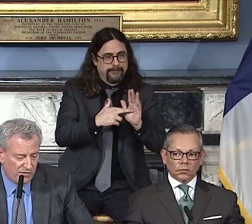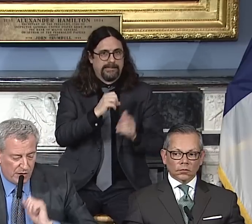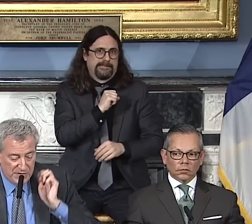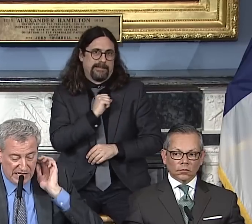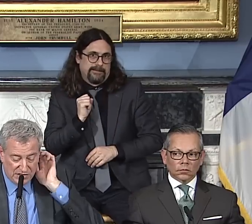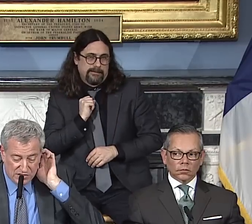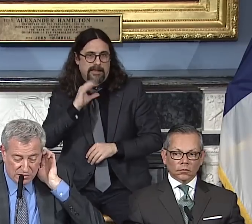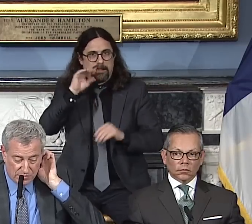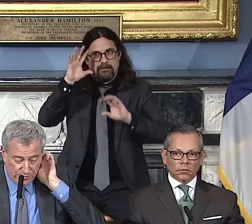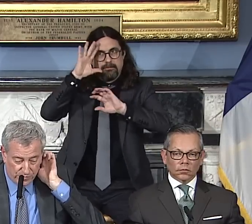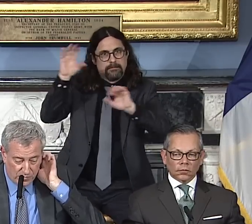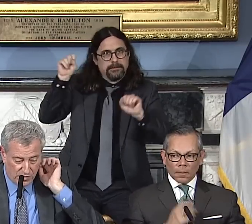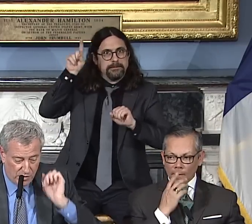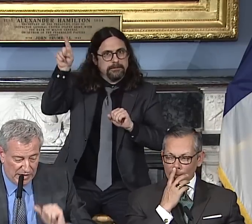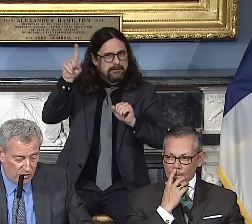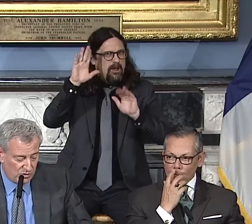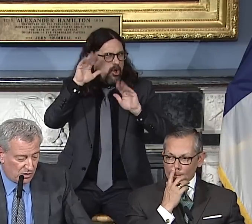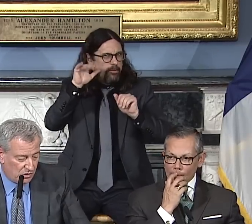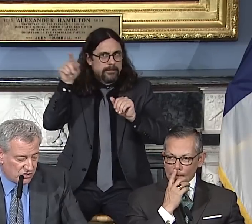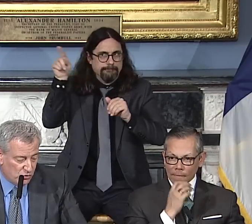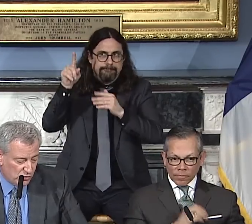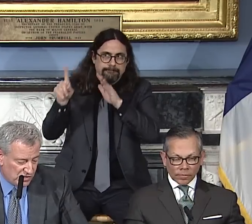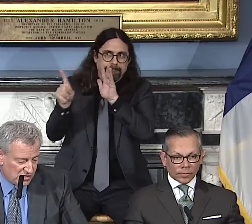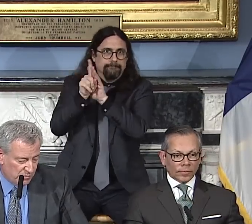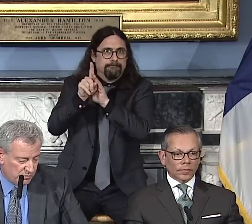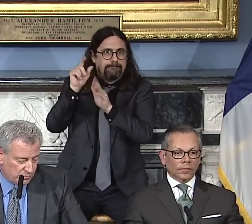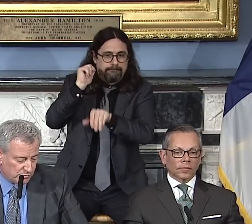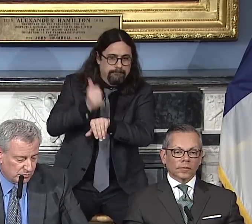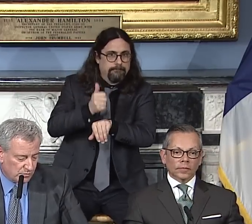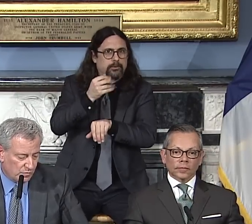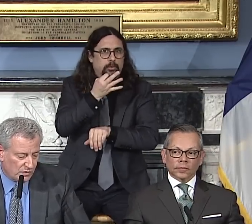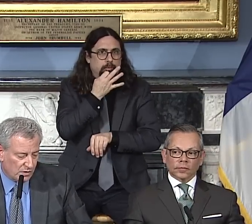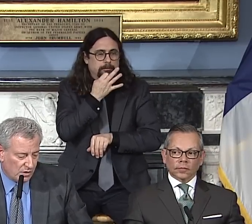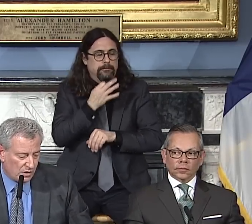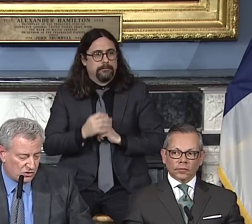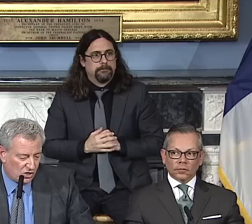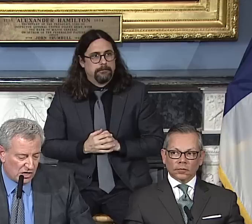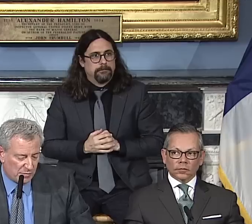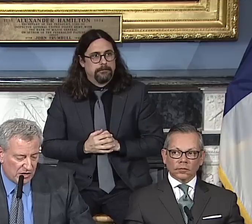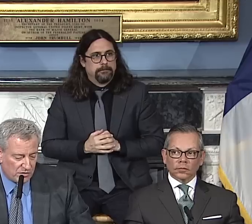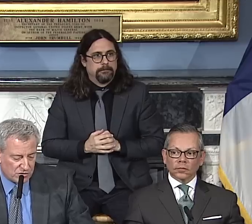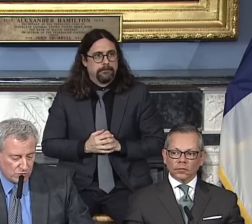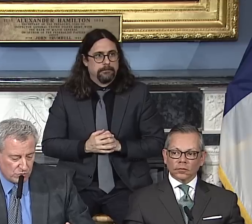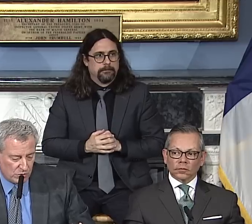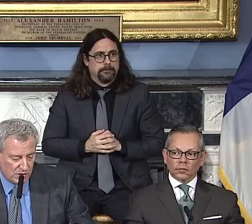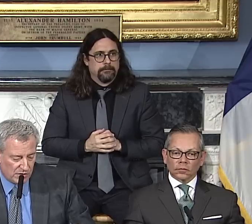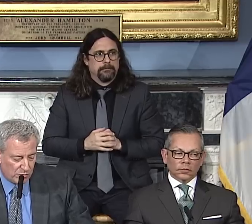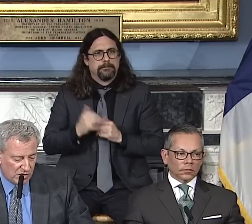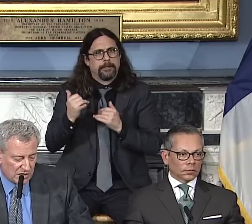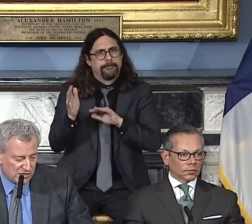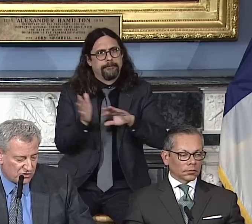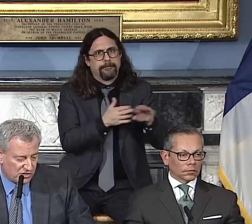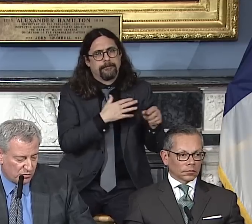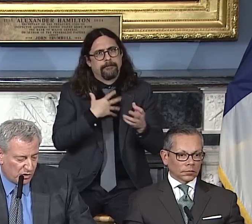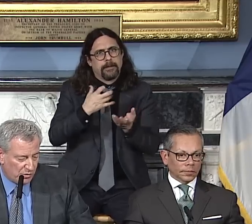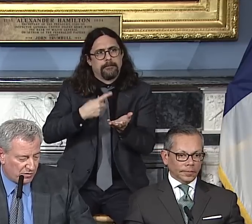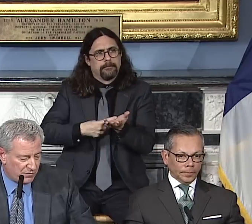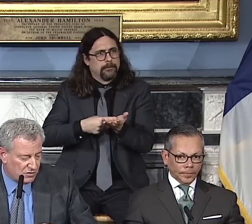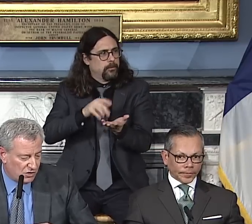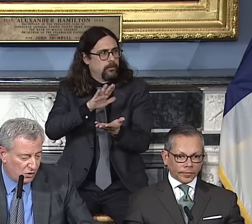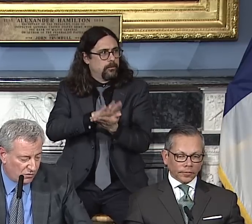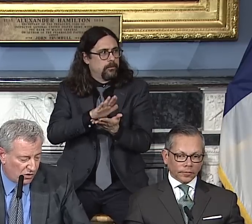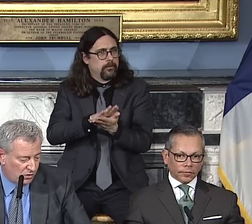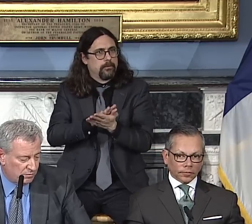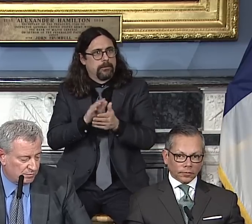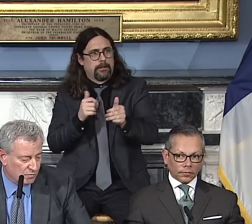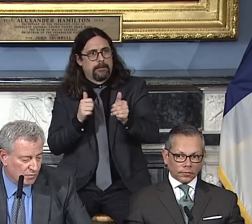Want to give updates about our school system, and I'll talk about the school in the Bronx in just a moment, but